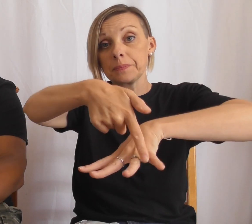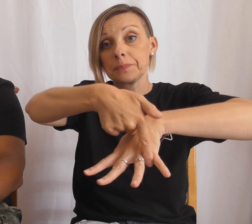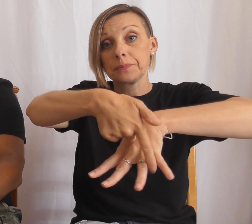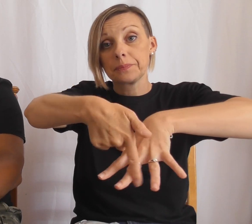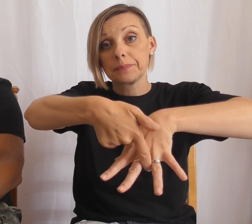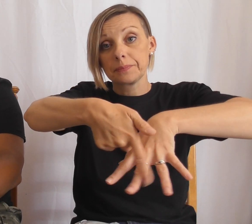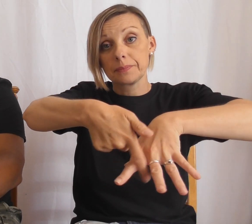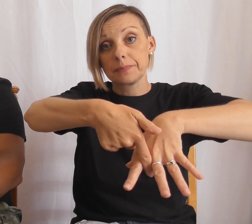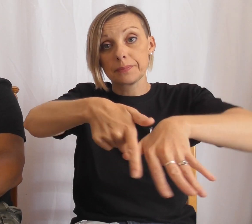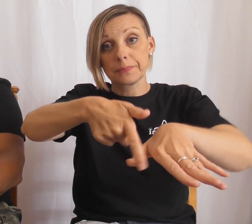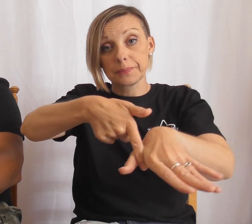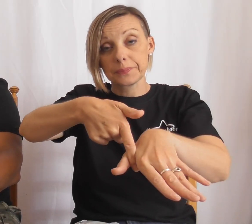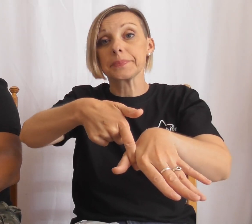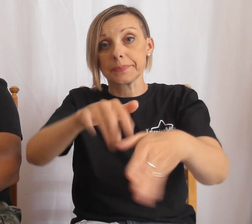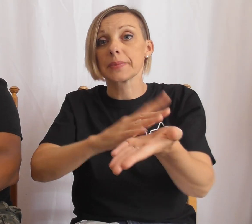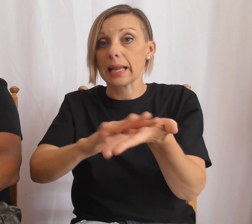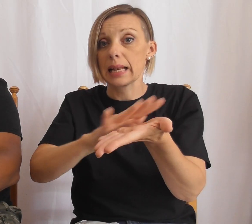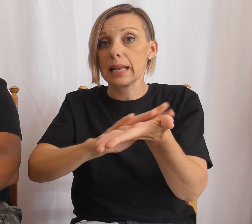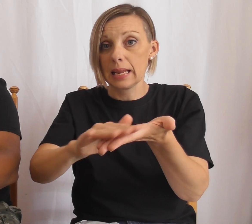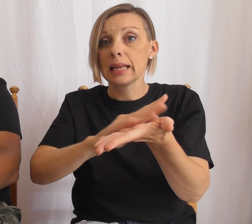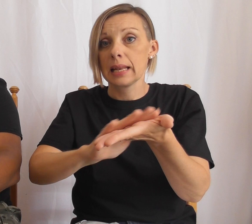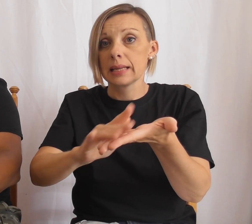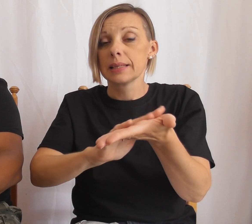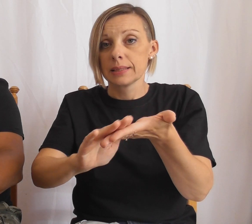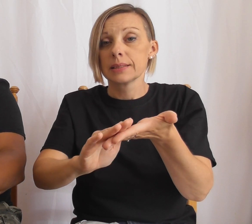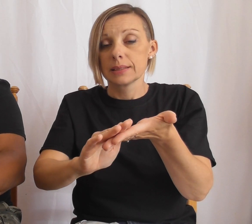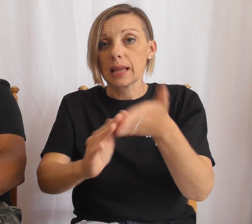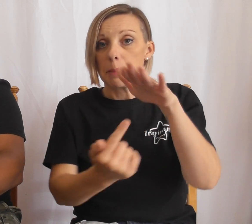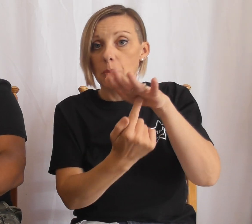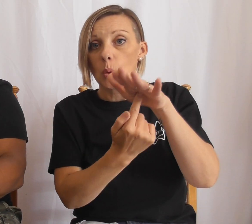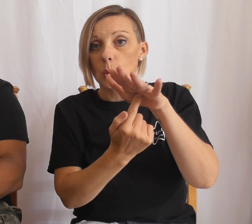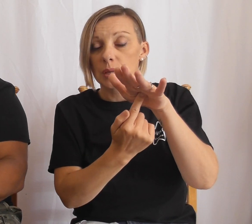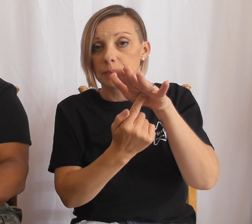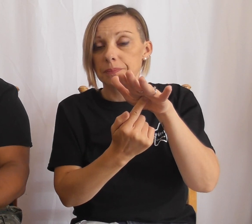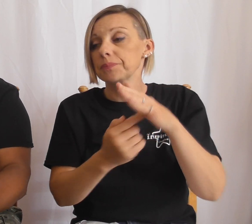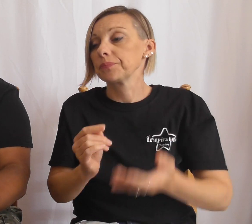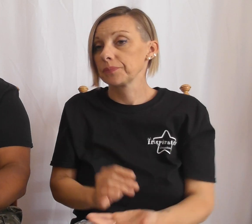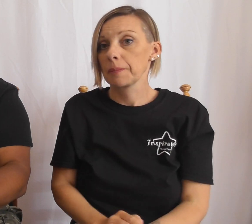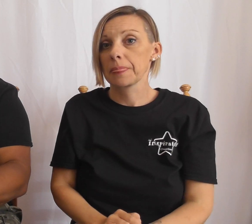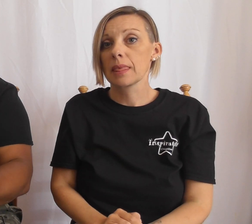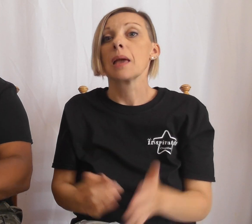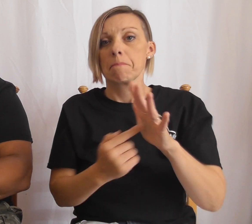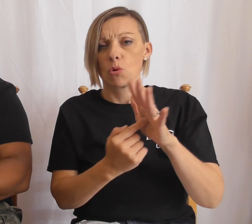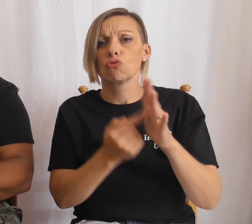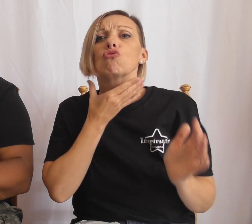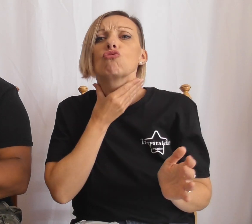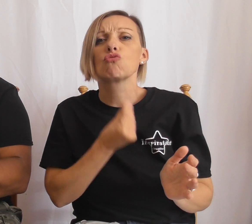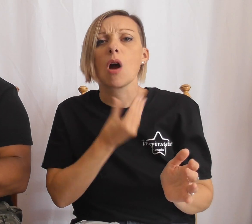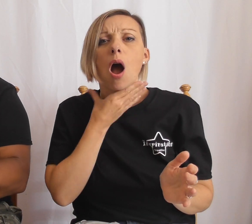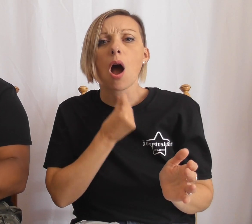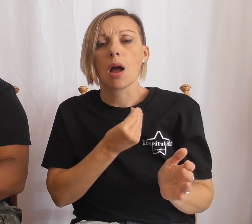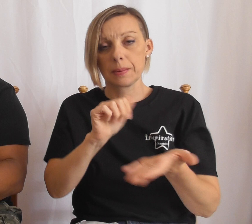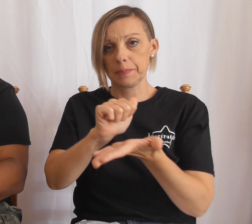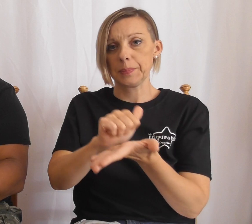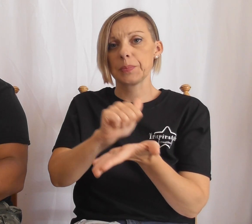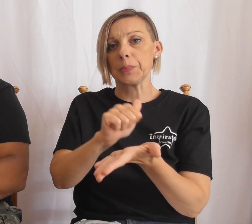the toes, cleaning in between the toes with soap, then rinsing it all off. And it's important to dry them properly. You must really